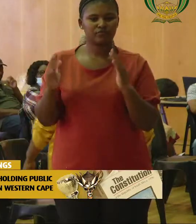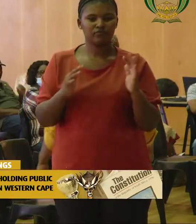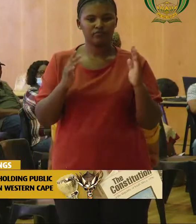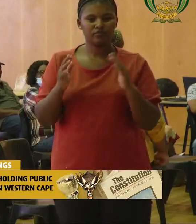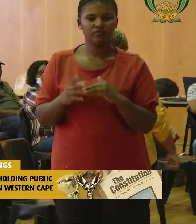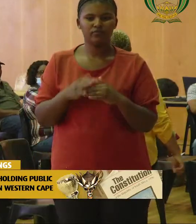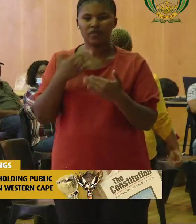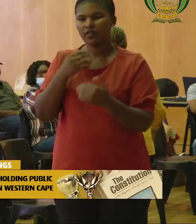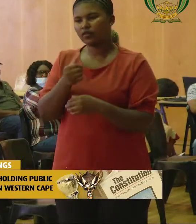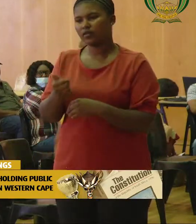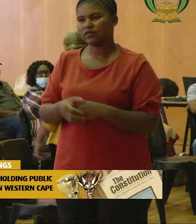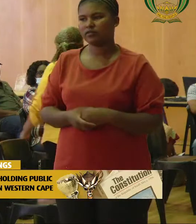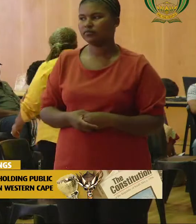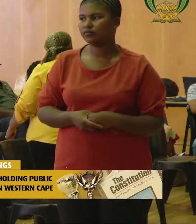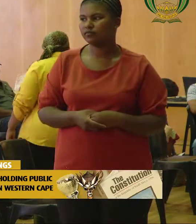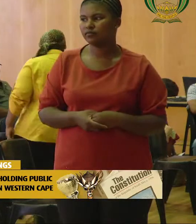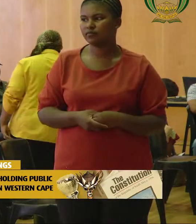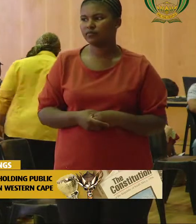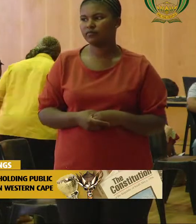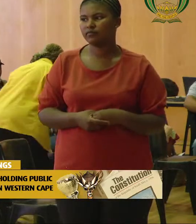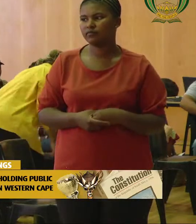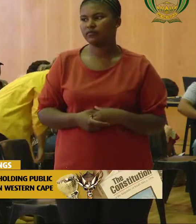Thank you. Next.